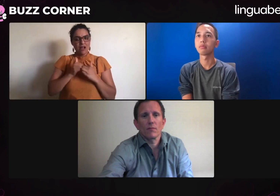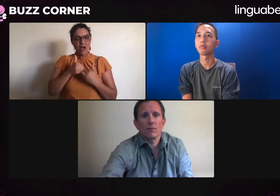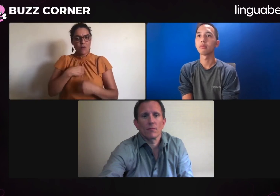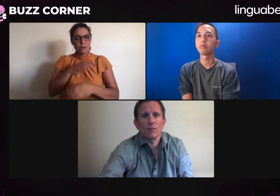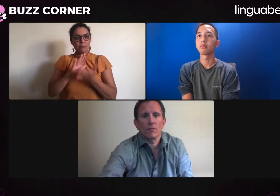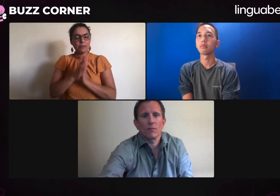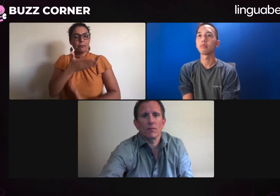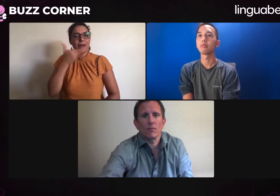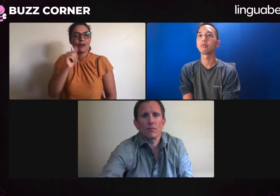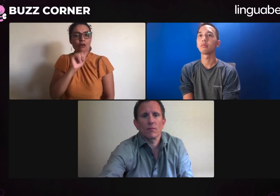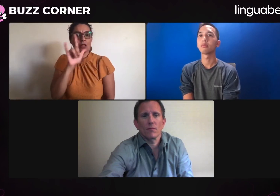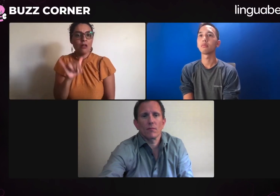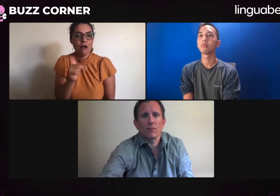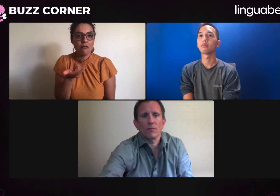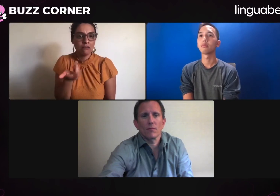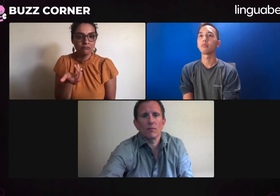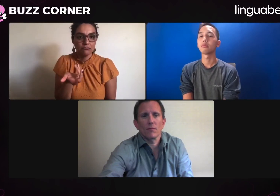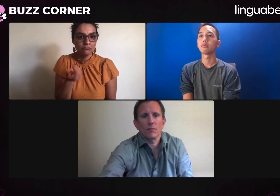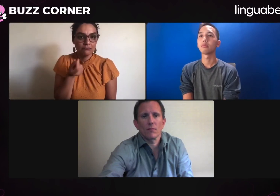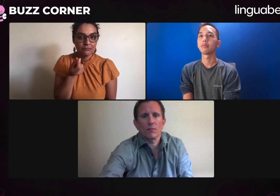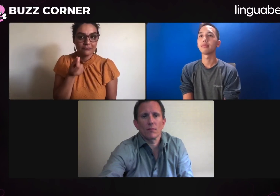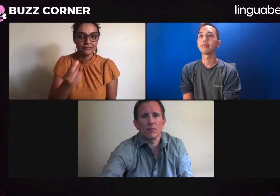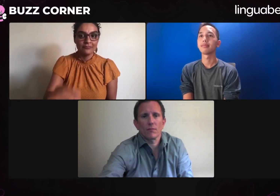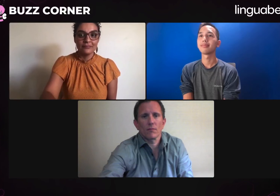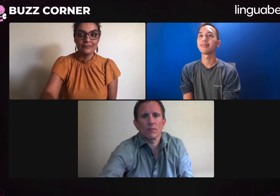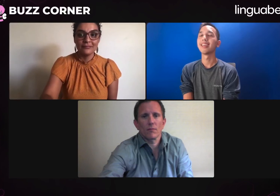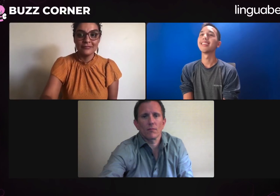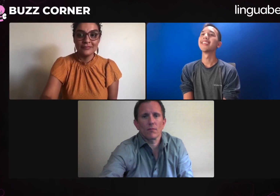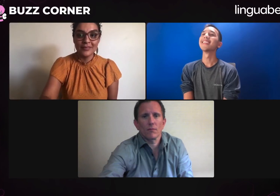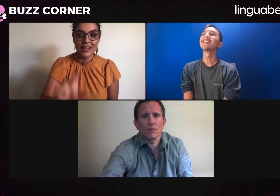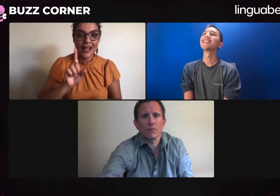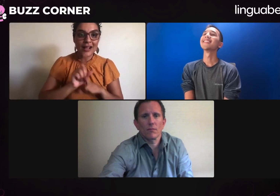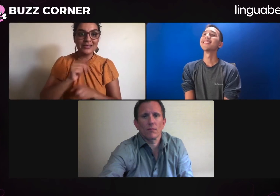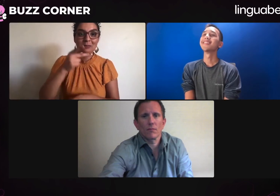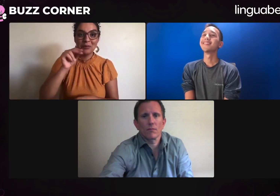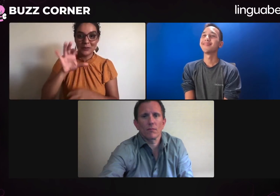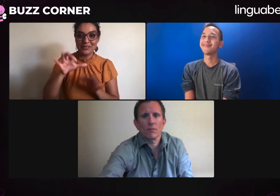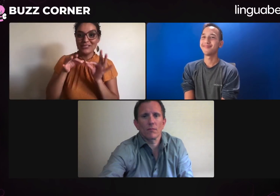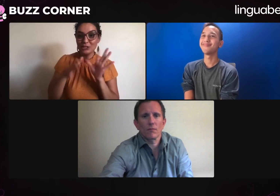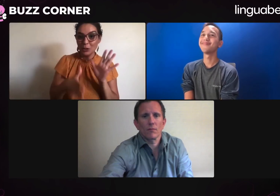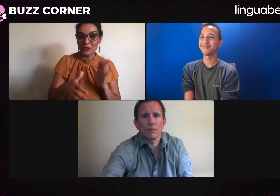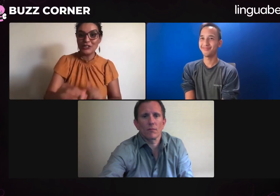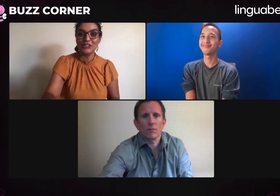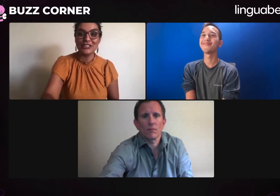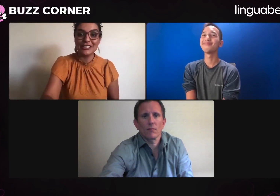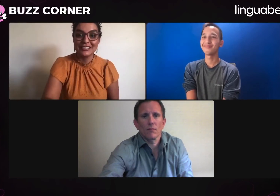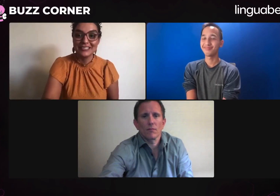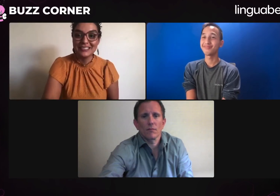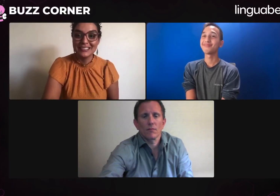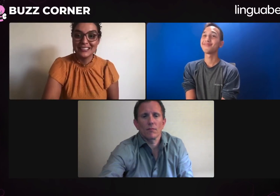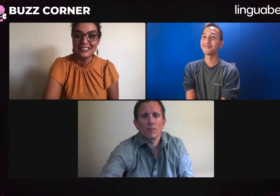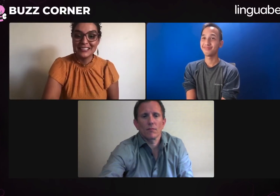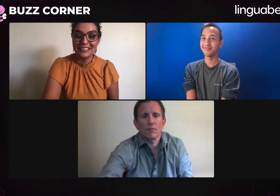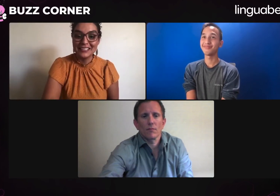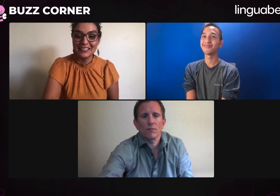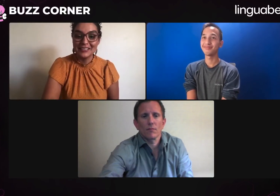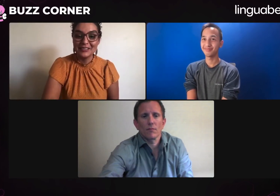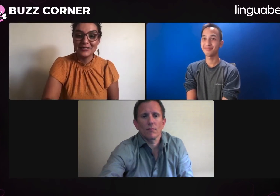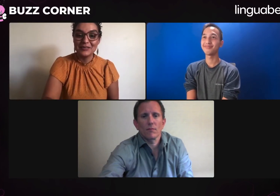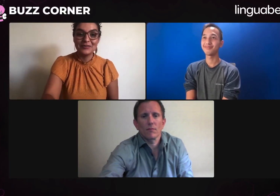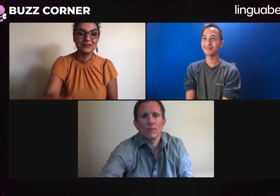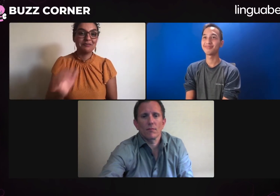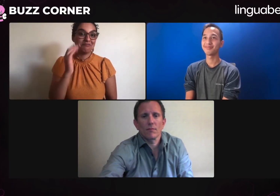a hearing interpreter who is also a POC? What would be your advice to be a better ally as a POC interpreter for the